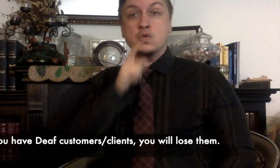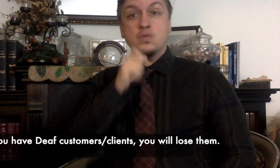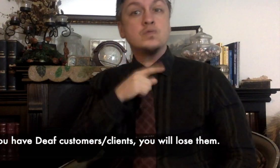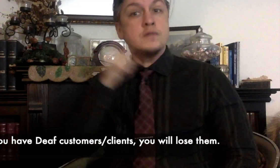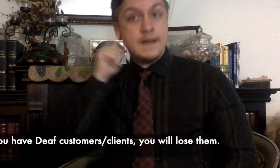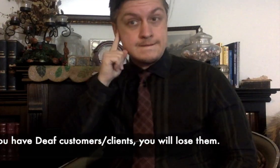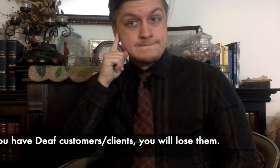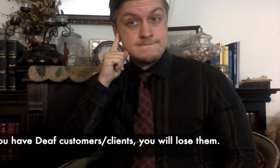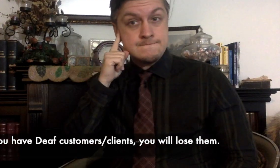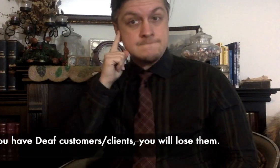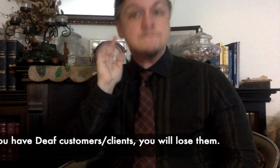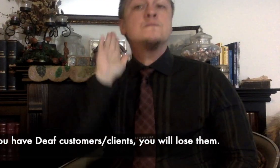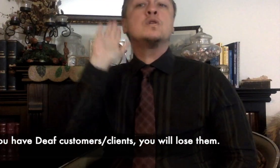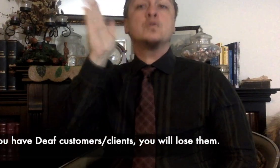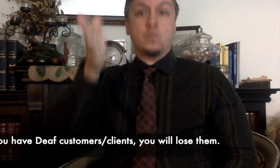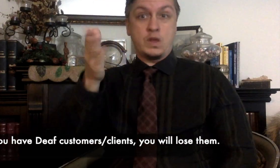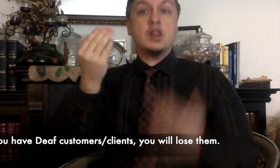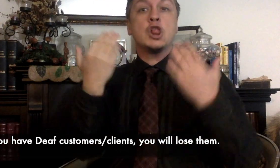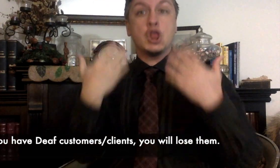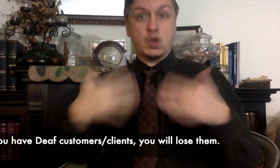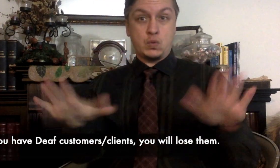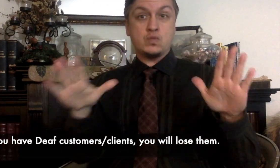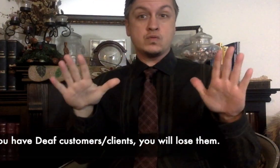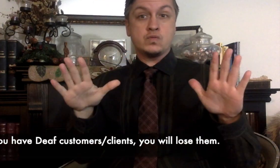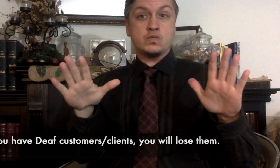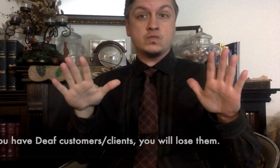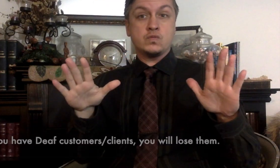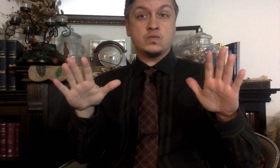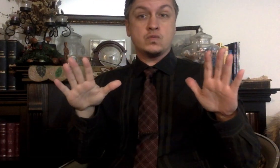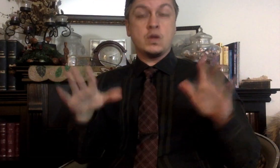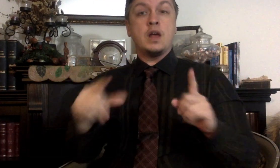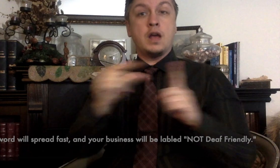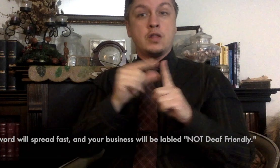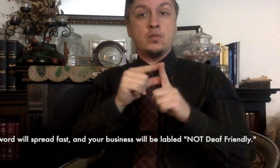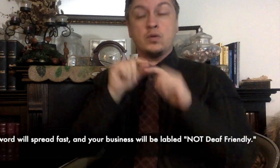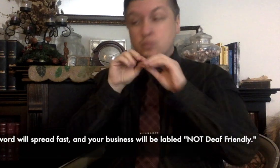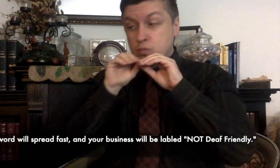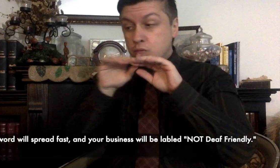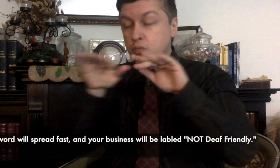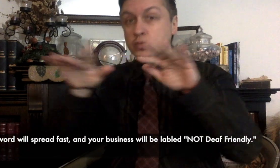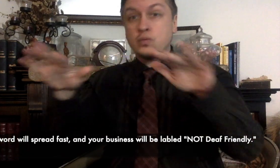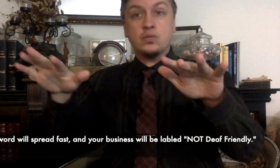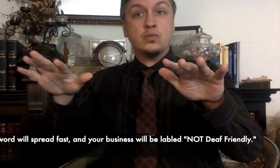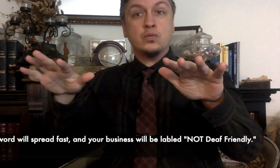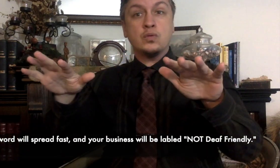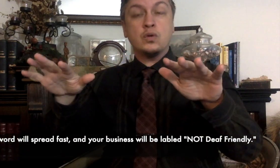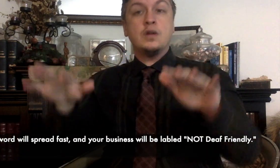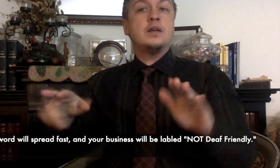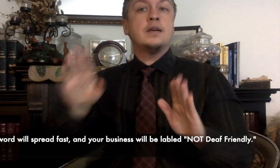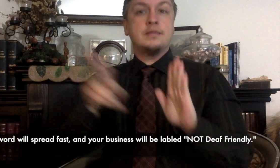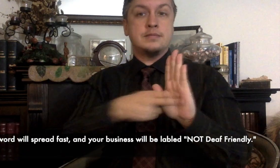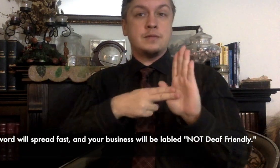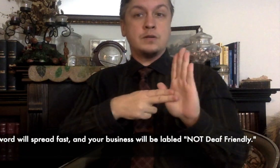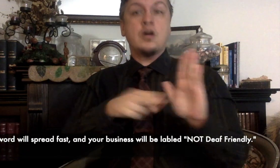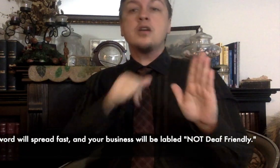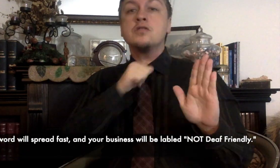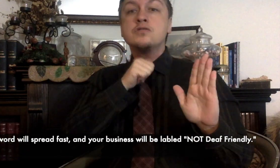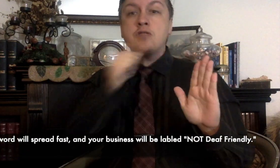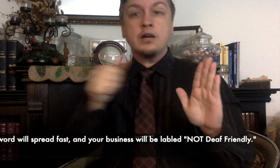If you have deaf customers and clients, you will lose them. The word will spread fast, and your business will be